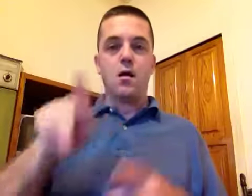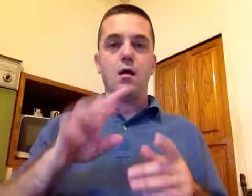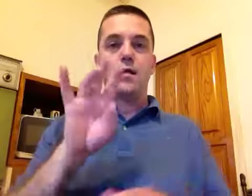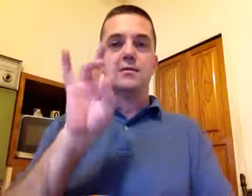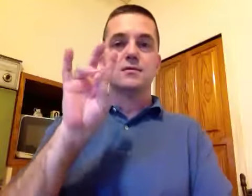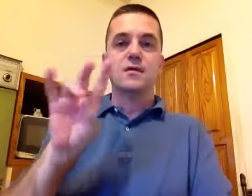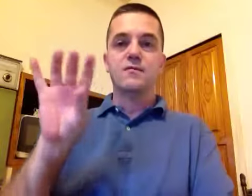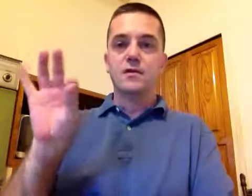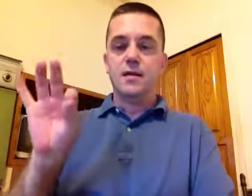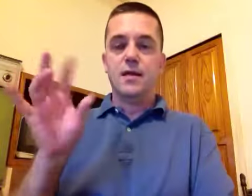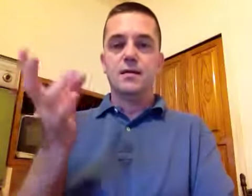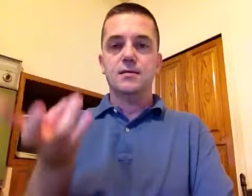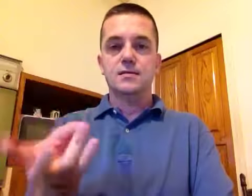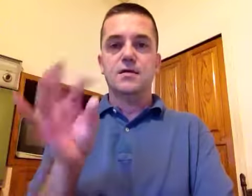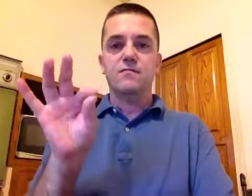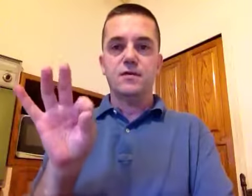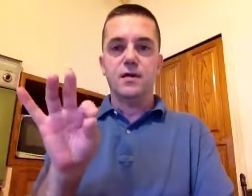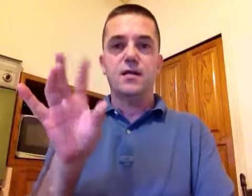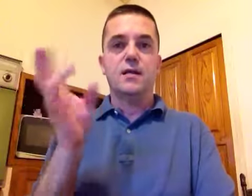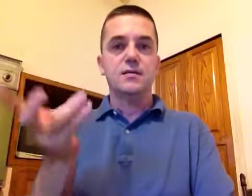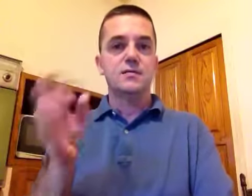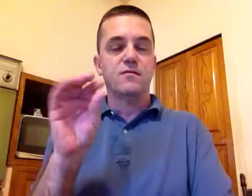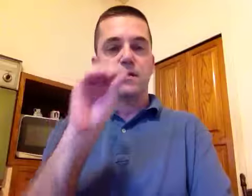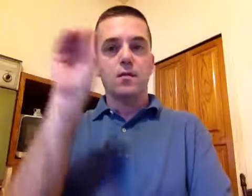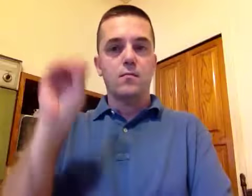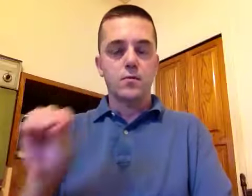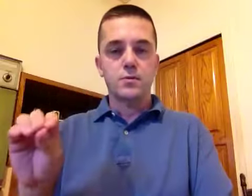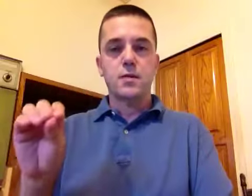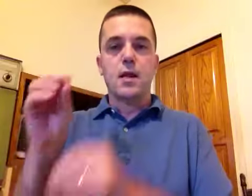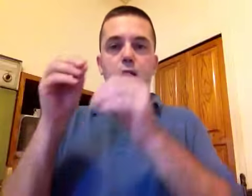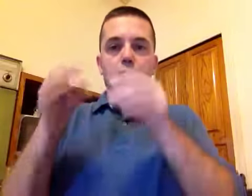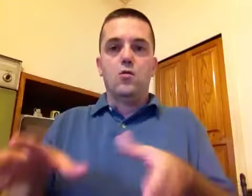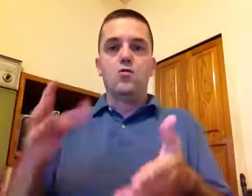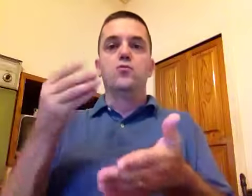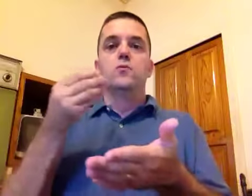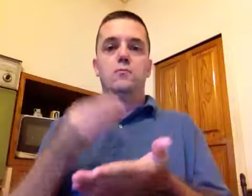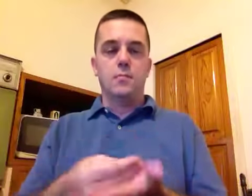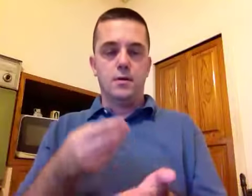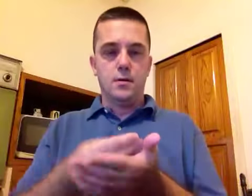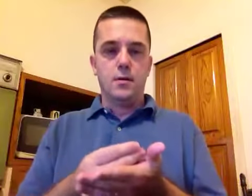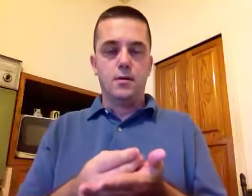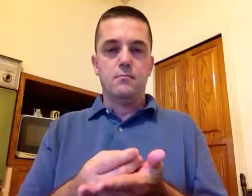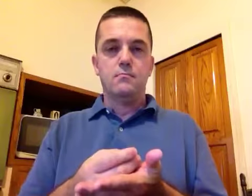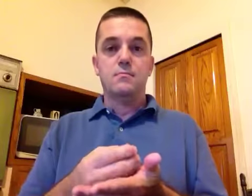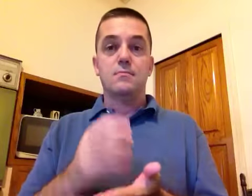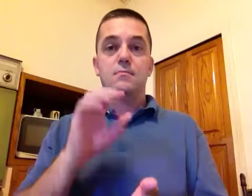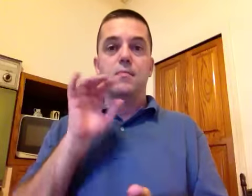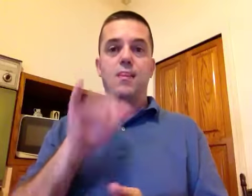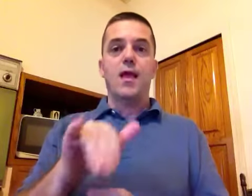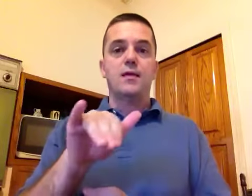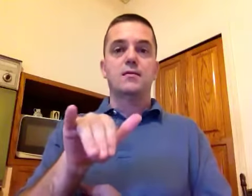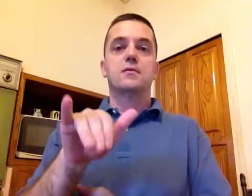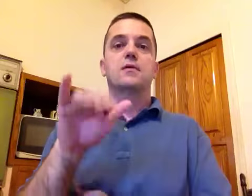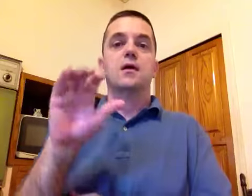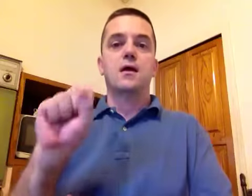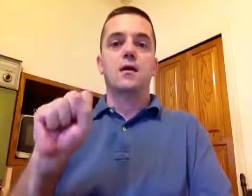78% of the day traders lose money. It's a scam. And let me just